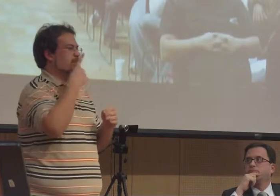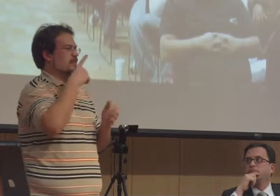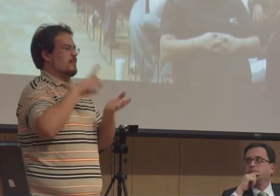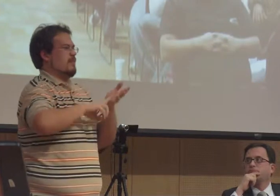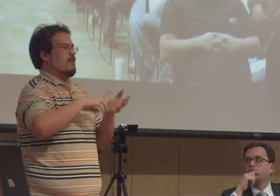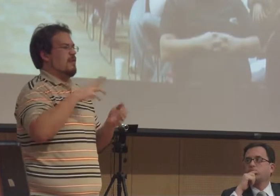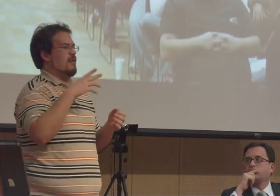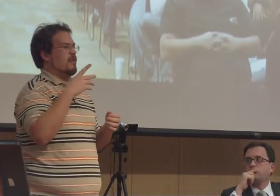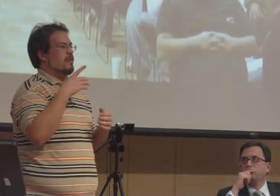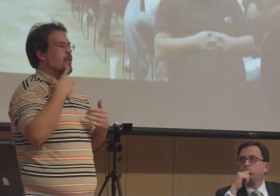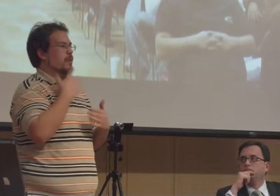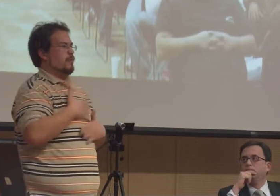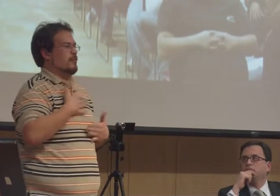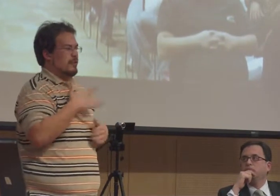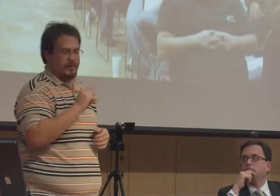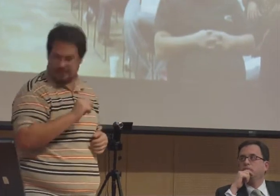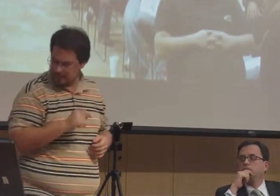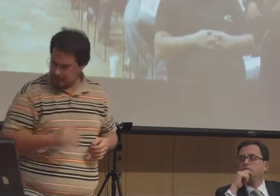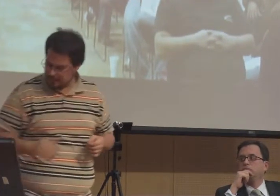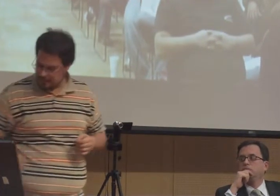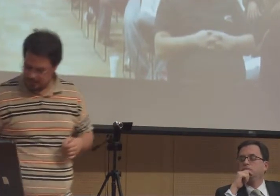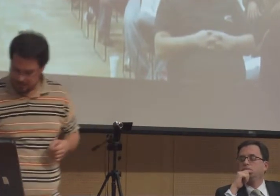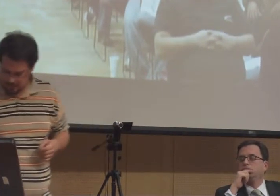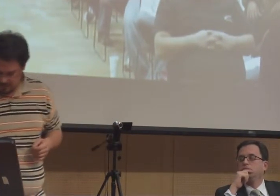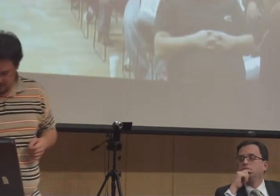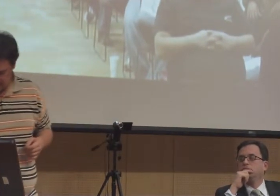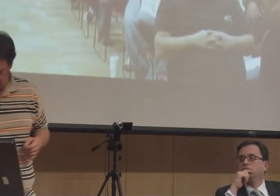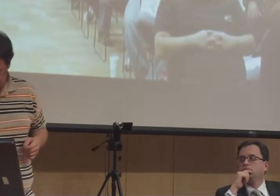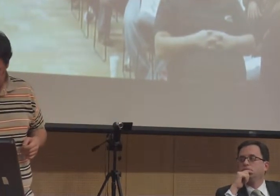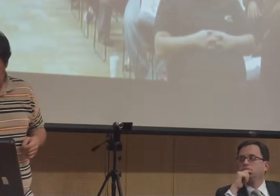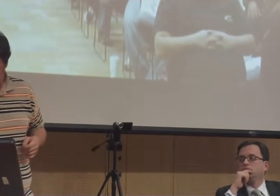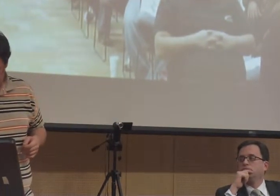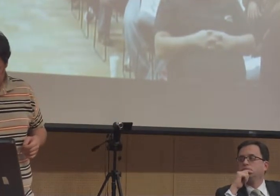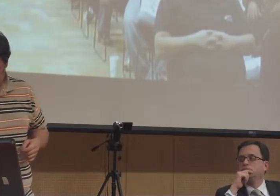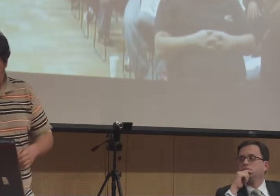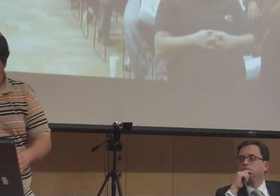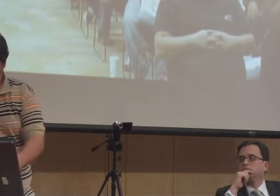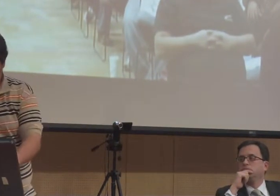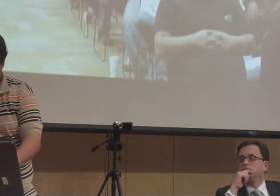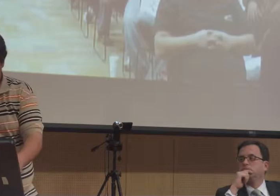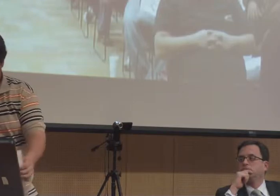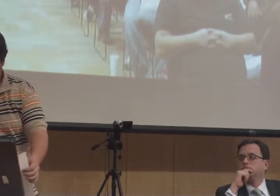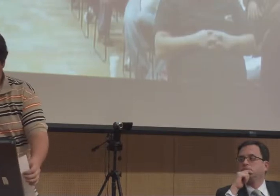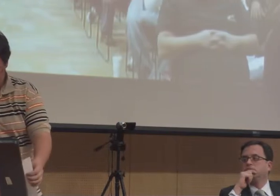happen to leave, please make sure that you sign the waiver form that you're allowing us to film you. Thank you.